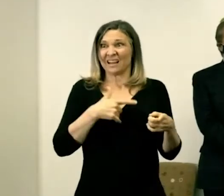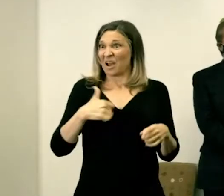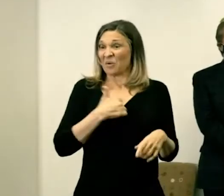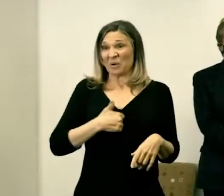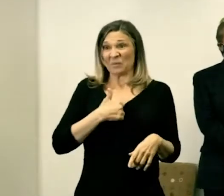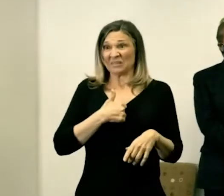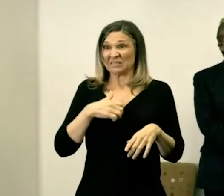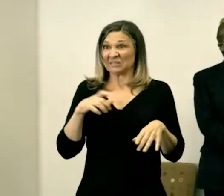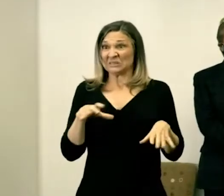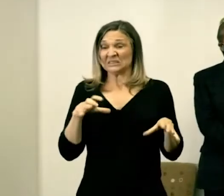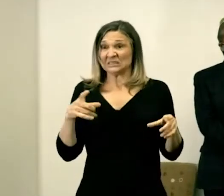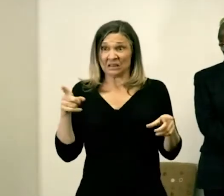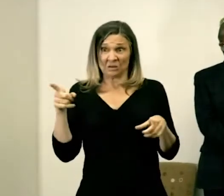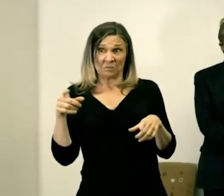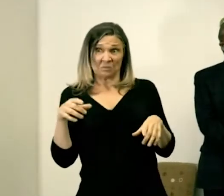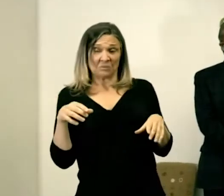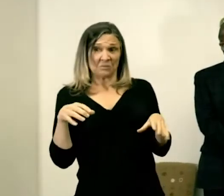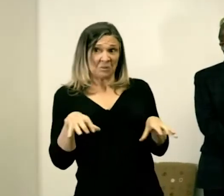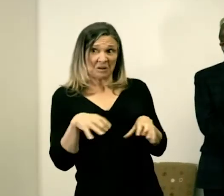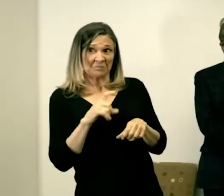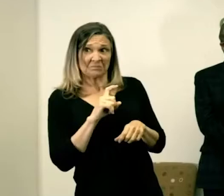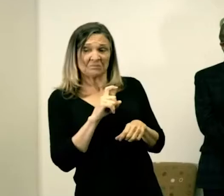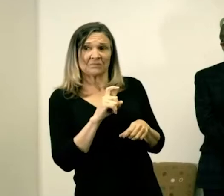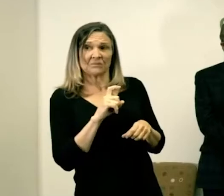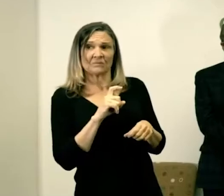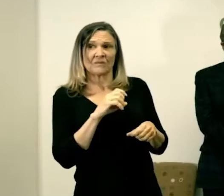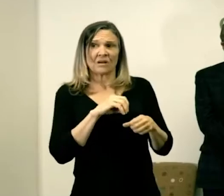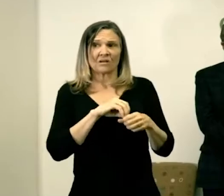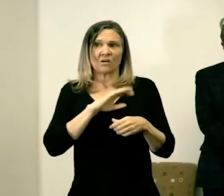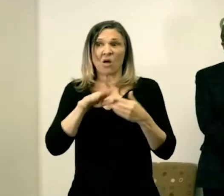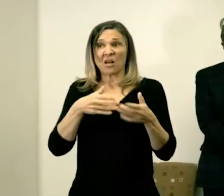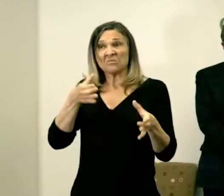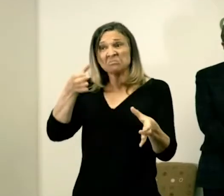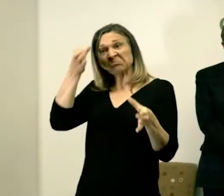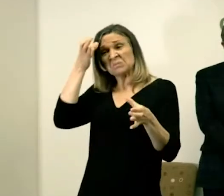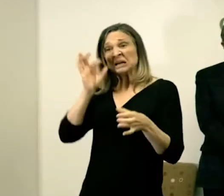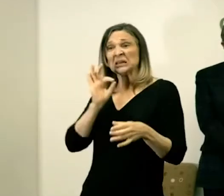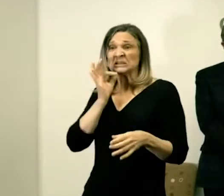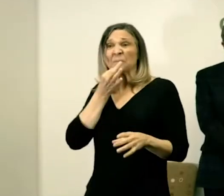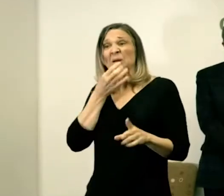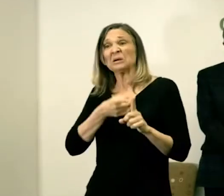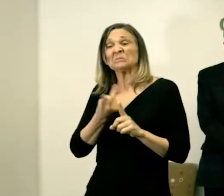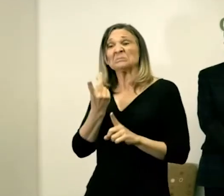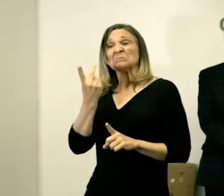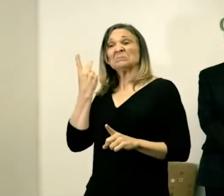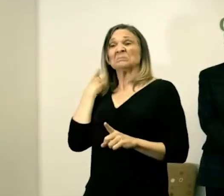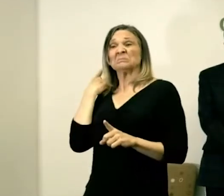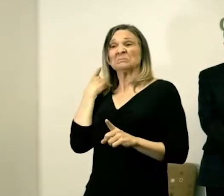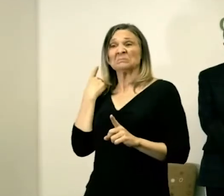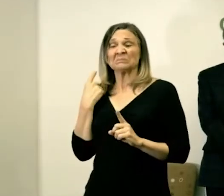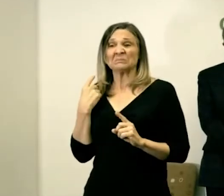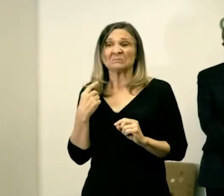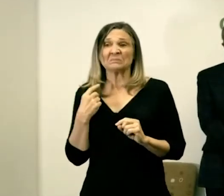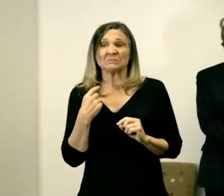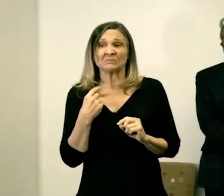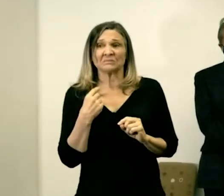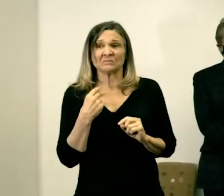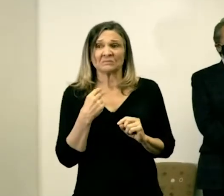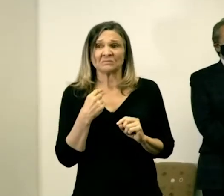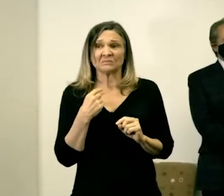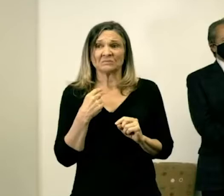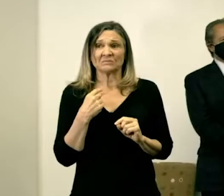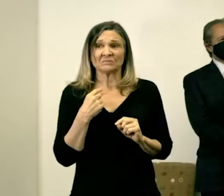I think we're all geniuses, not just experts in hindsight. And so, one of the